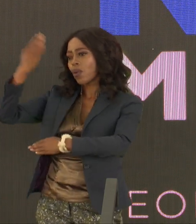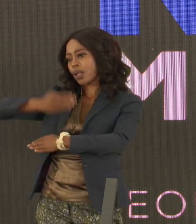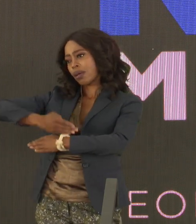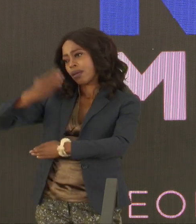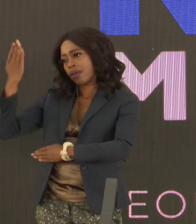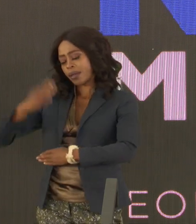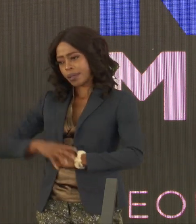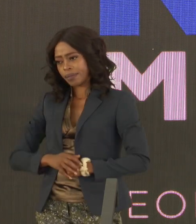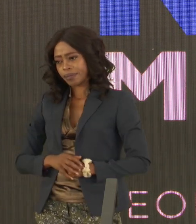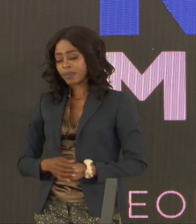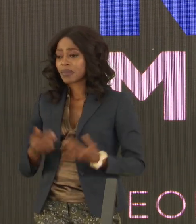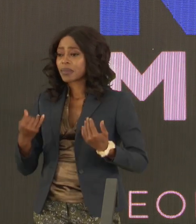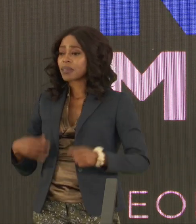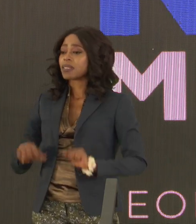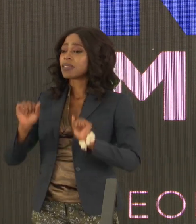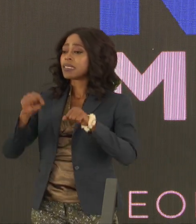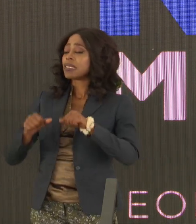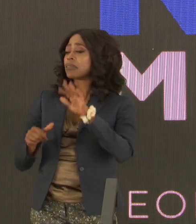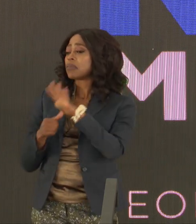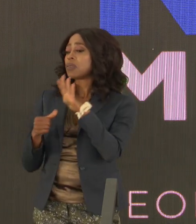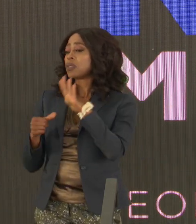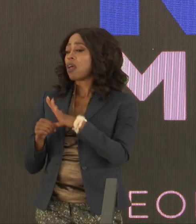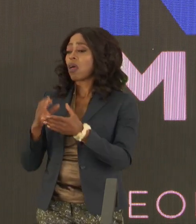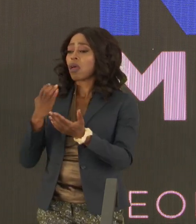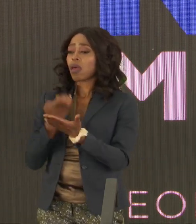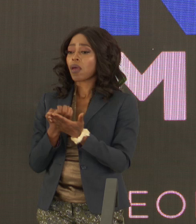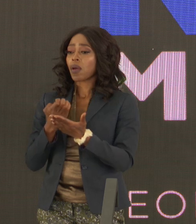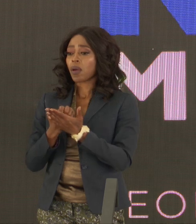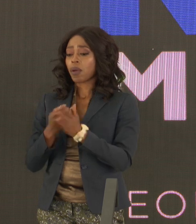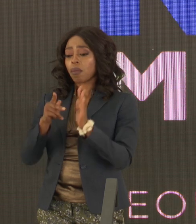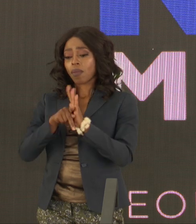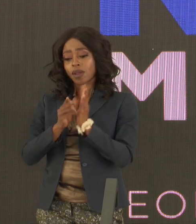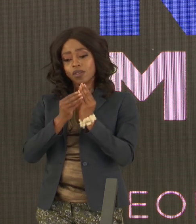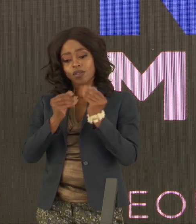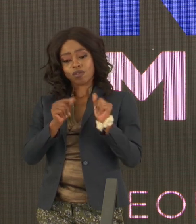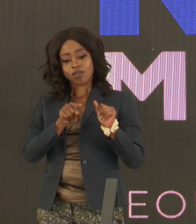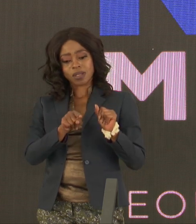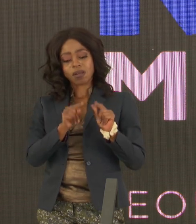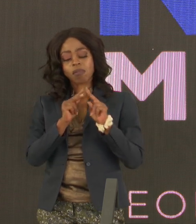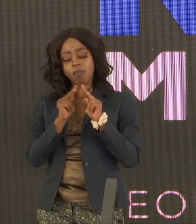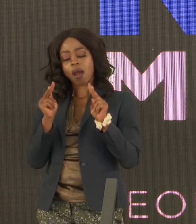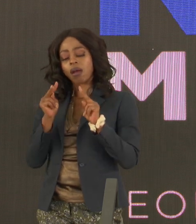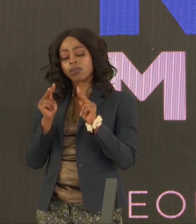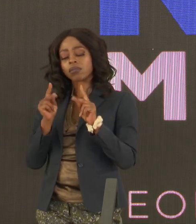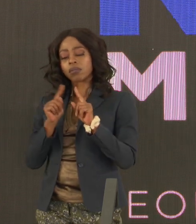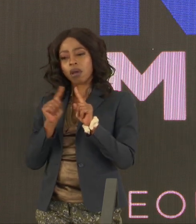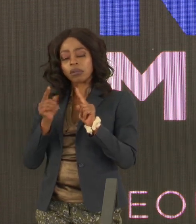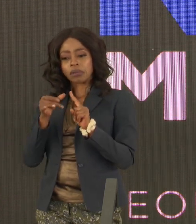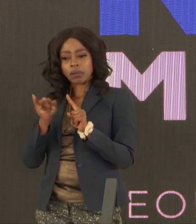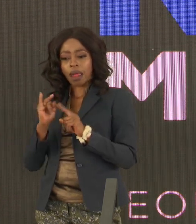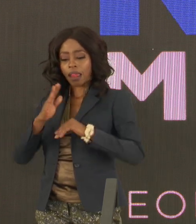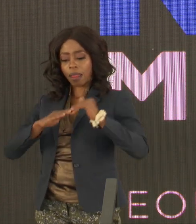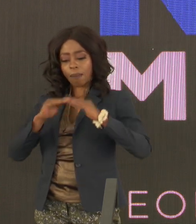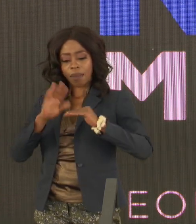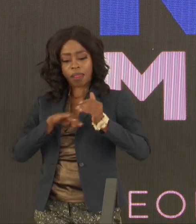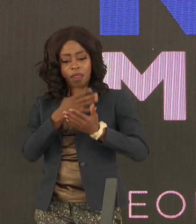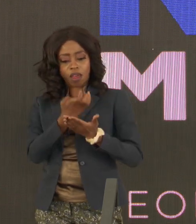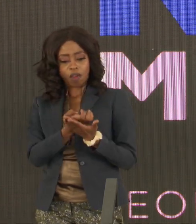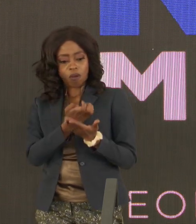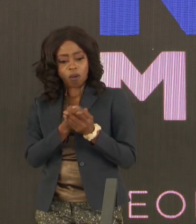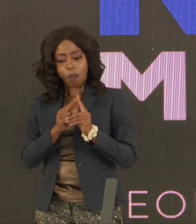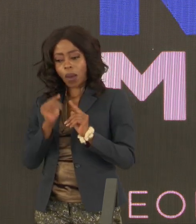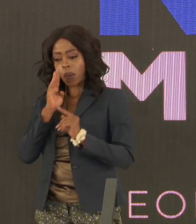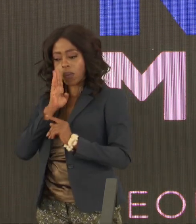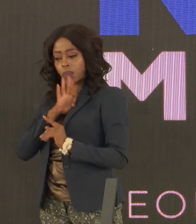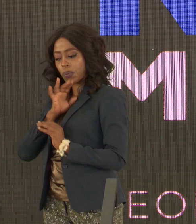So as important as economic policy solutions are, we must recognize that we cannot build an economy without a